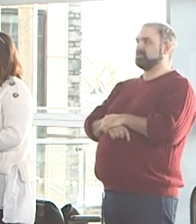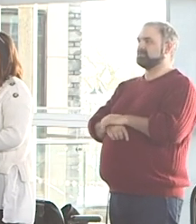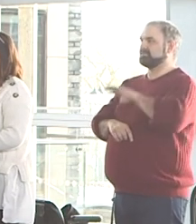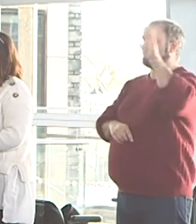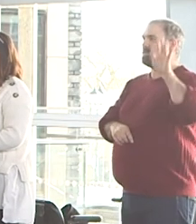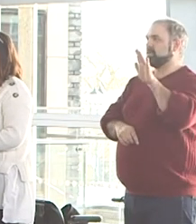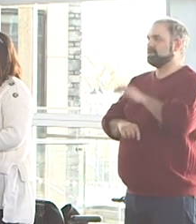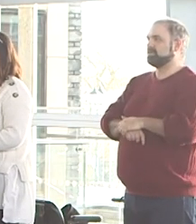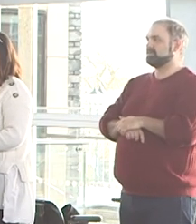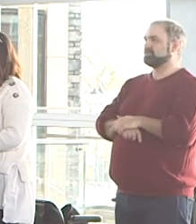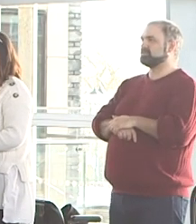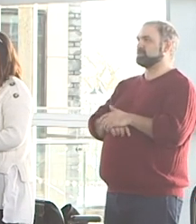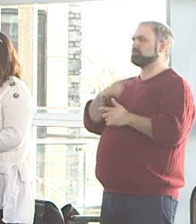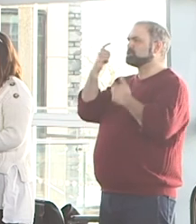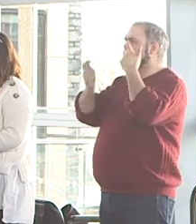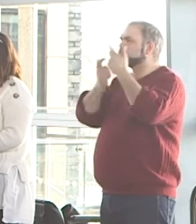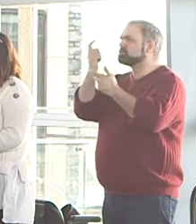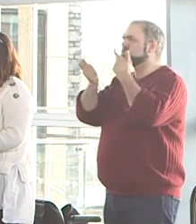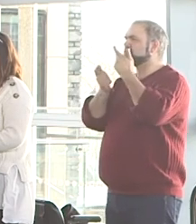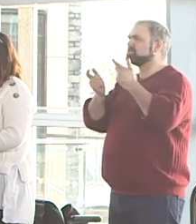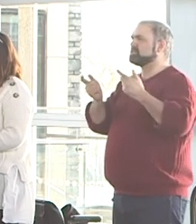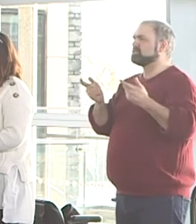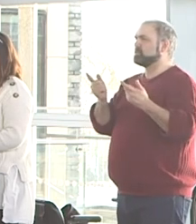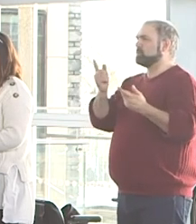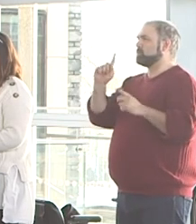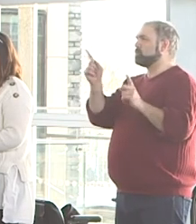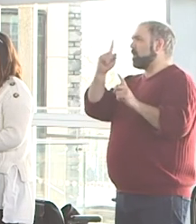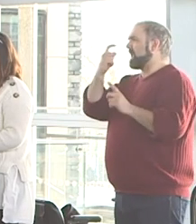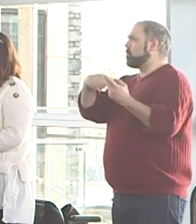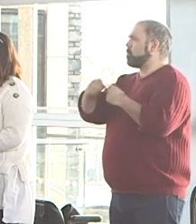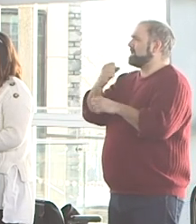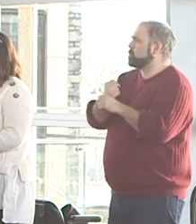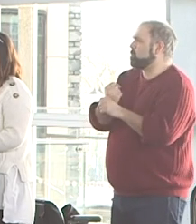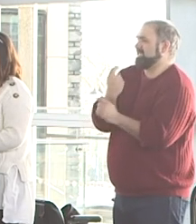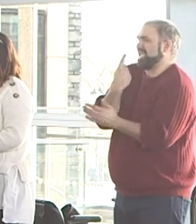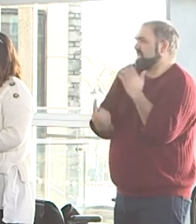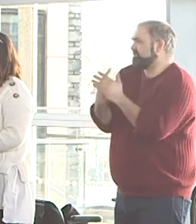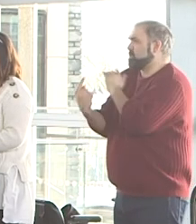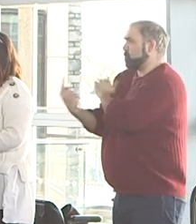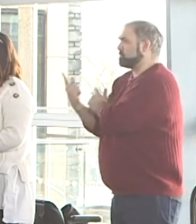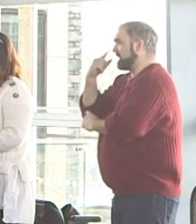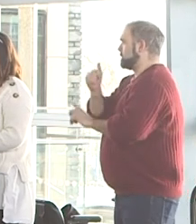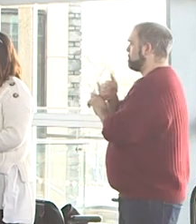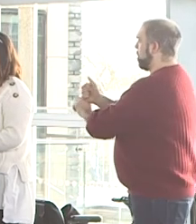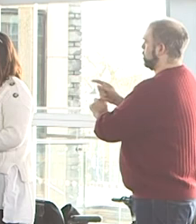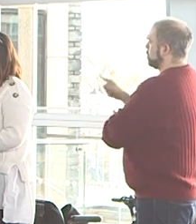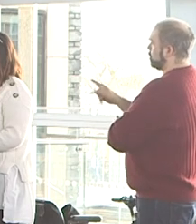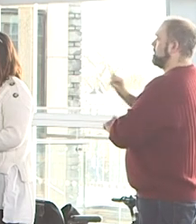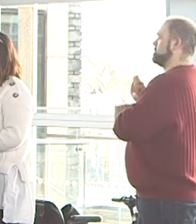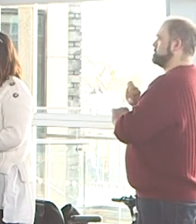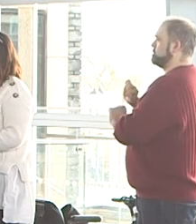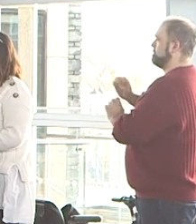Because I was gone. Hello. Hi. I'm just wondering, what is it we can do as individuals to help support you and